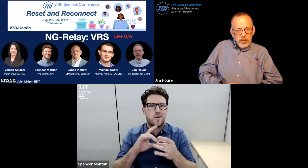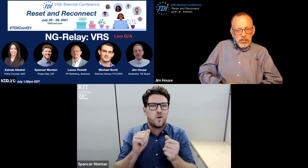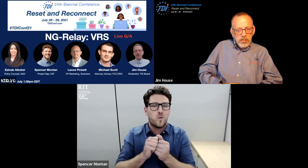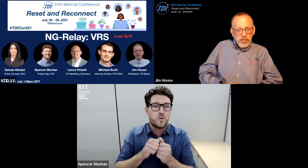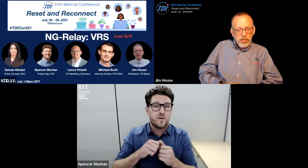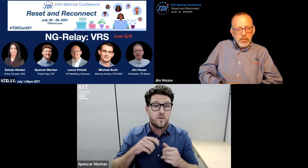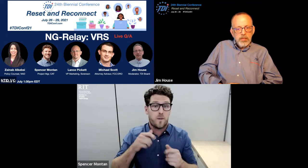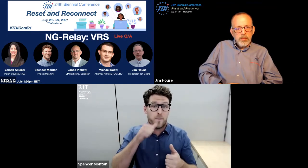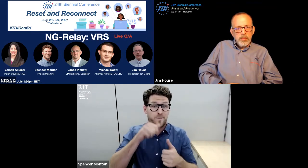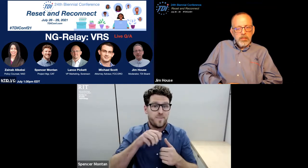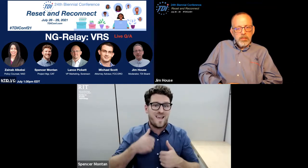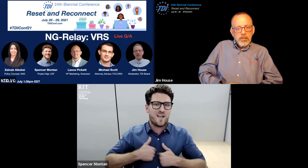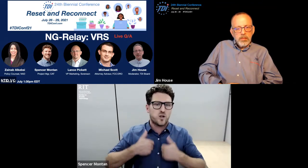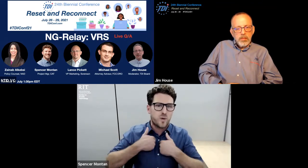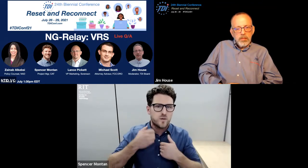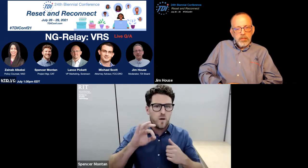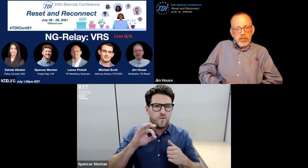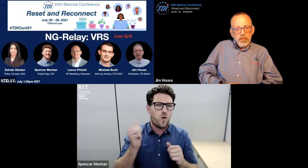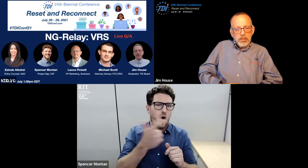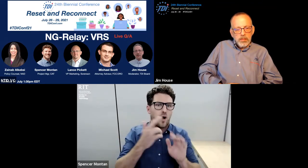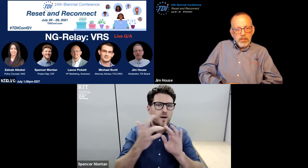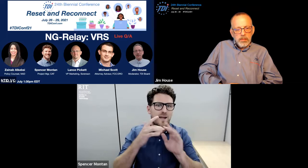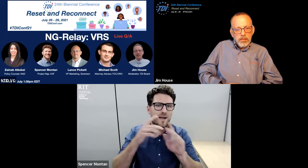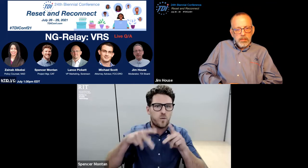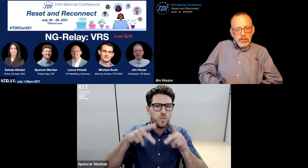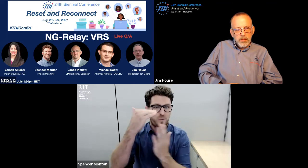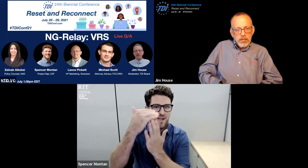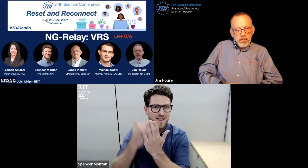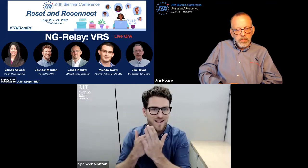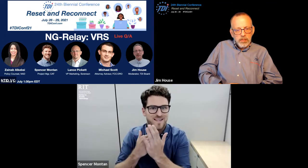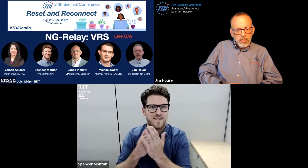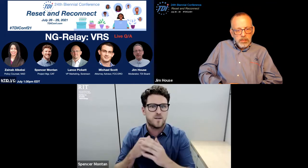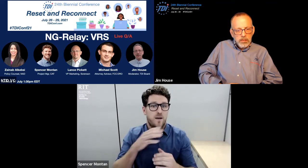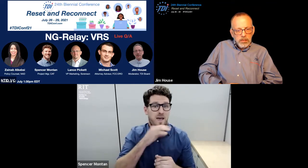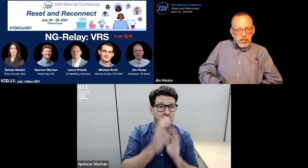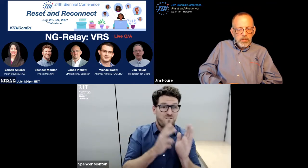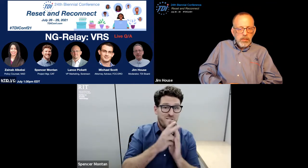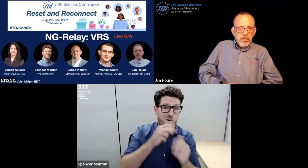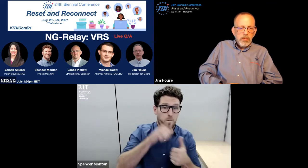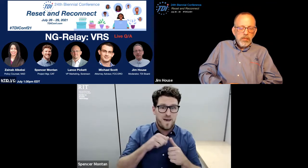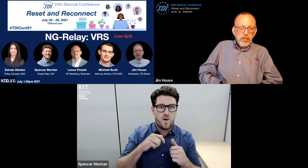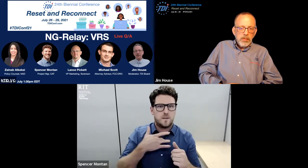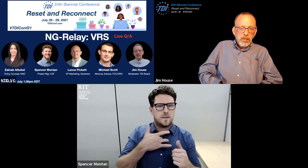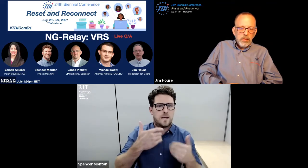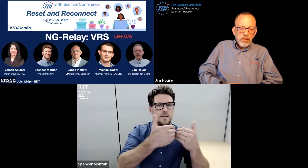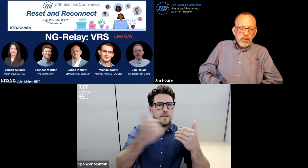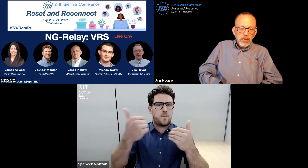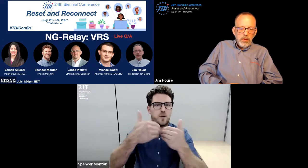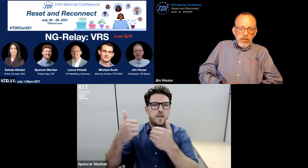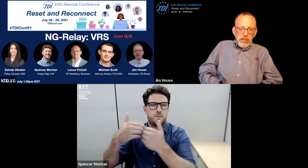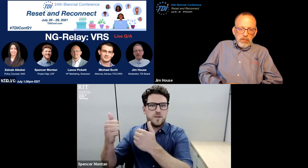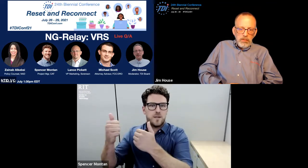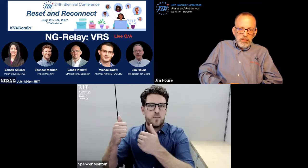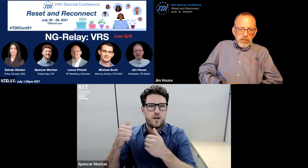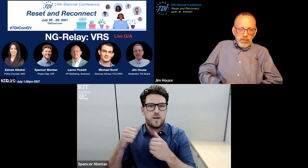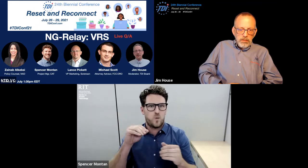and members, and that makes it easier to connect with my mailing address, with the people in my contact, as well as